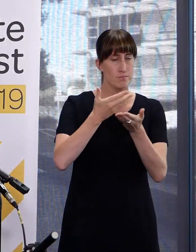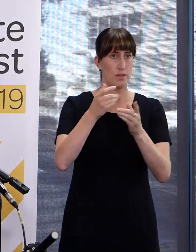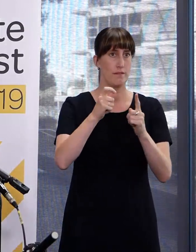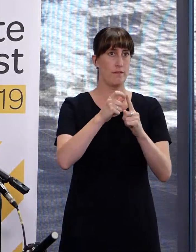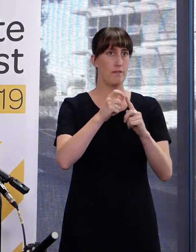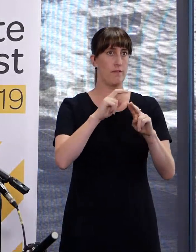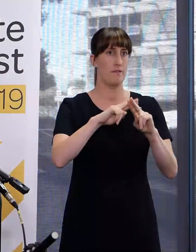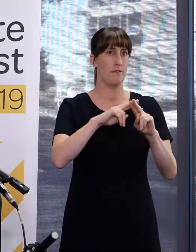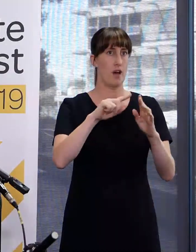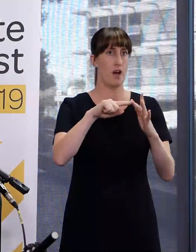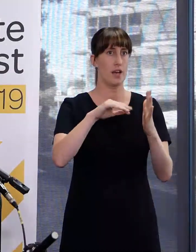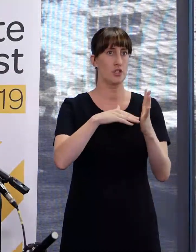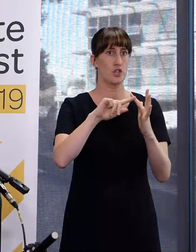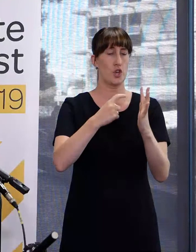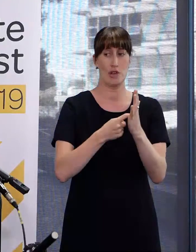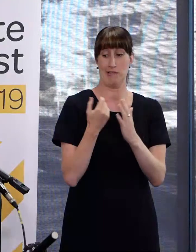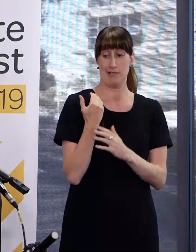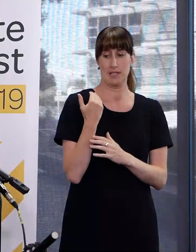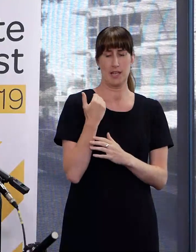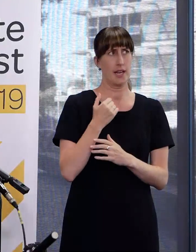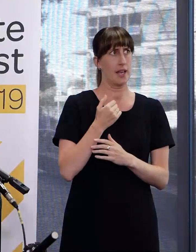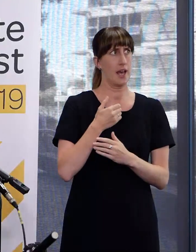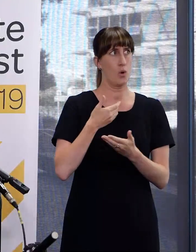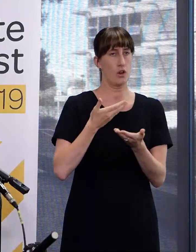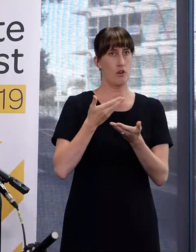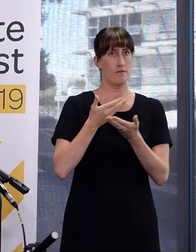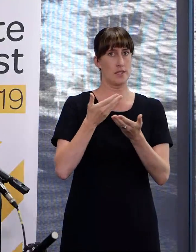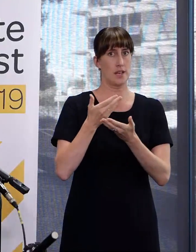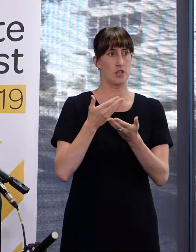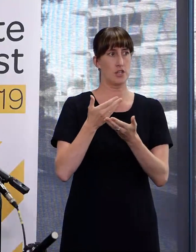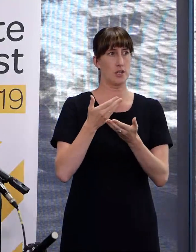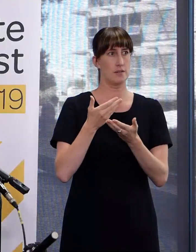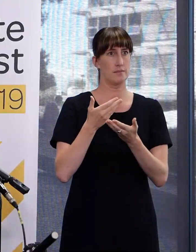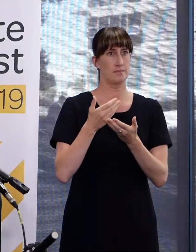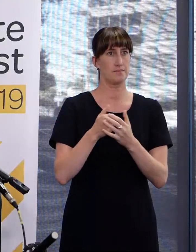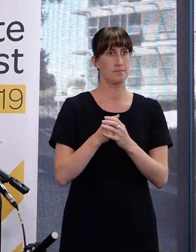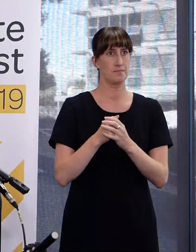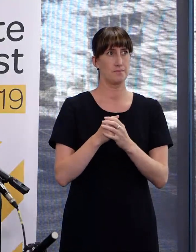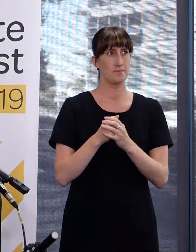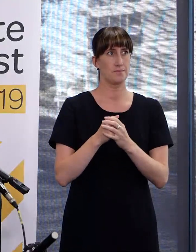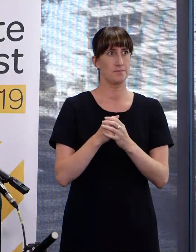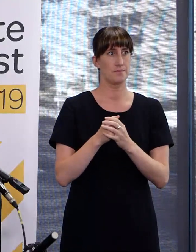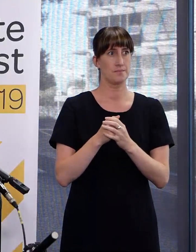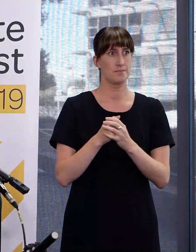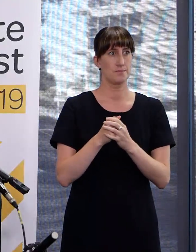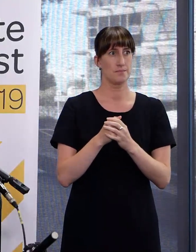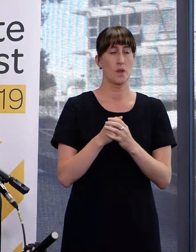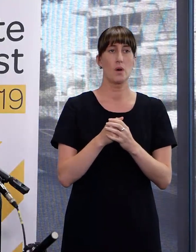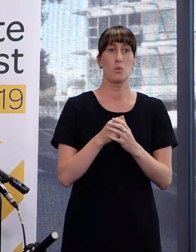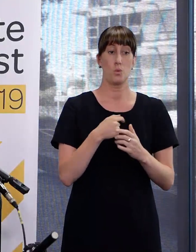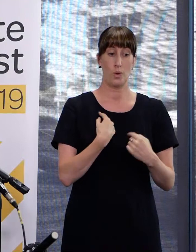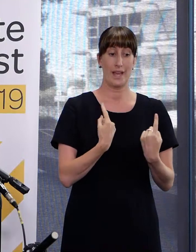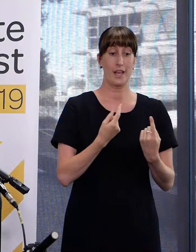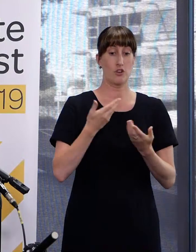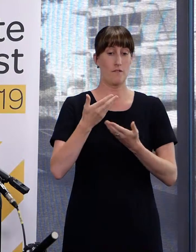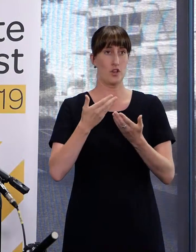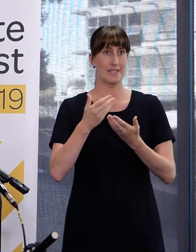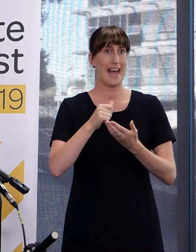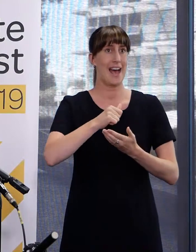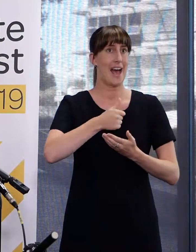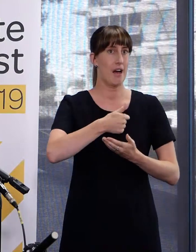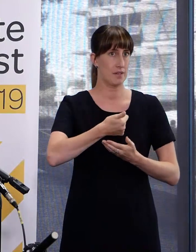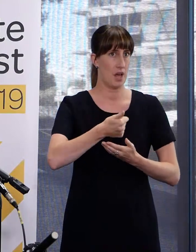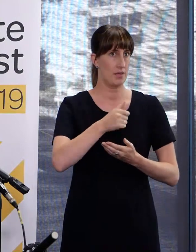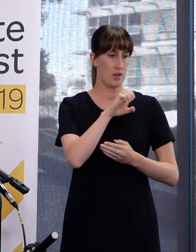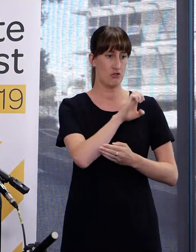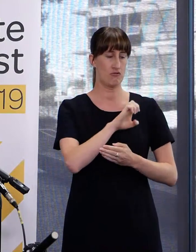even the most recent conversation, which has been since the announcements by the EU, they are reassuring us that they